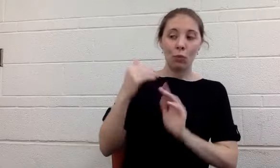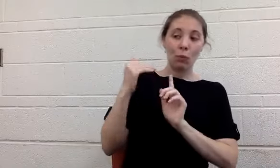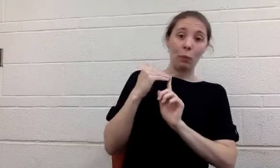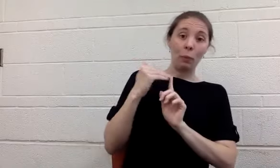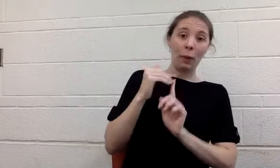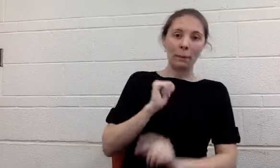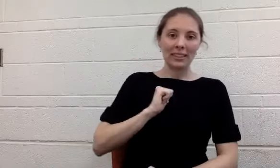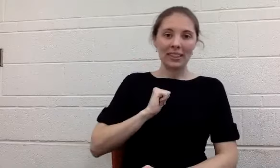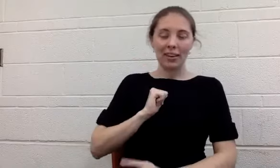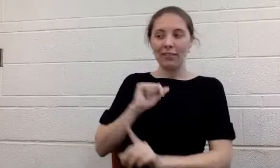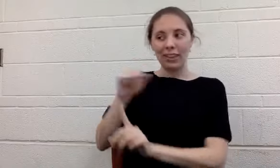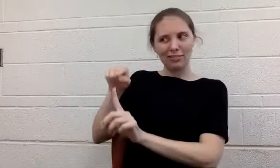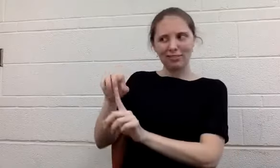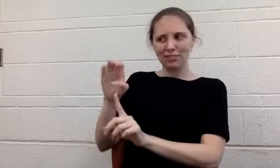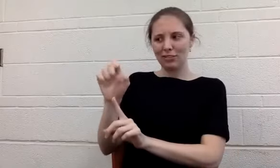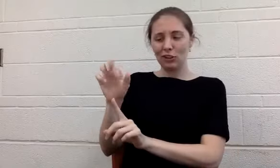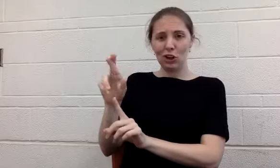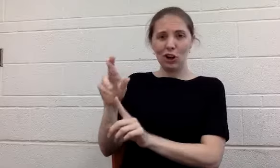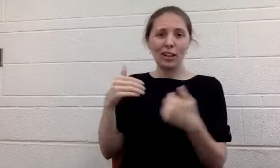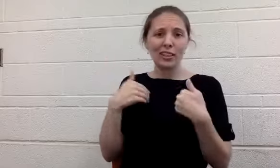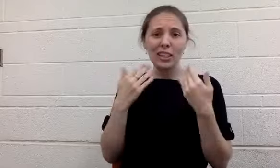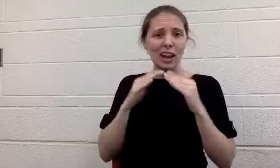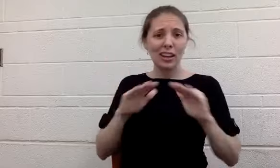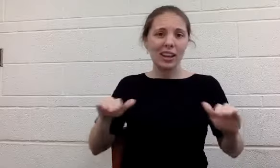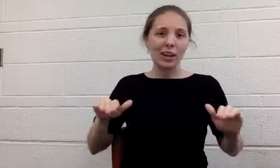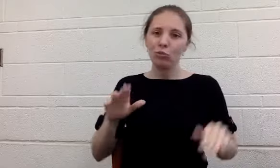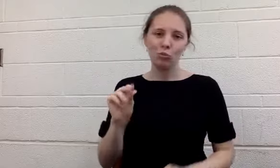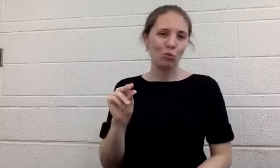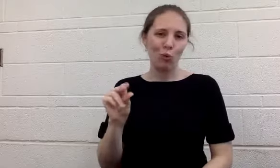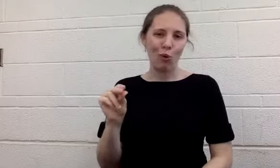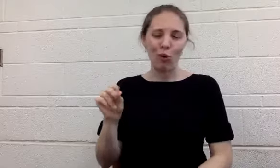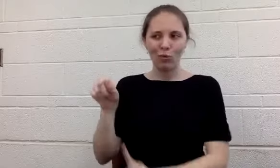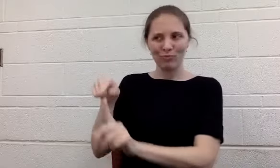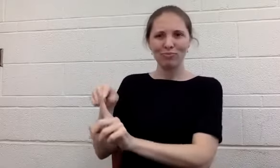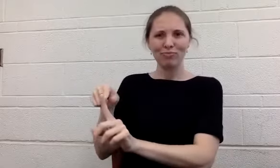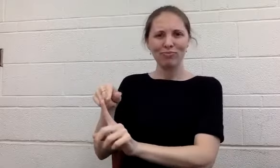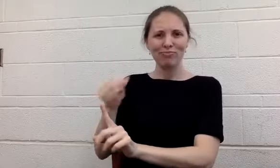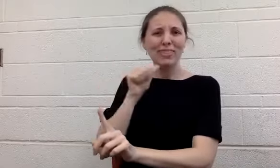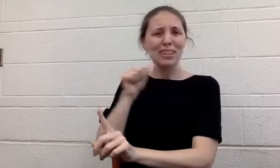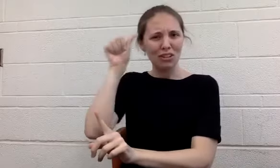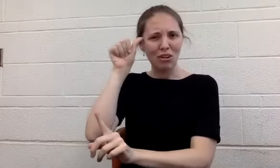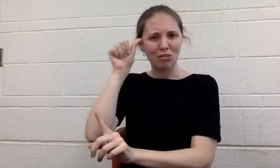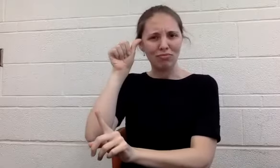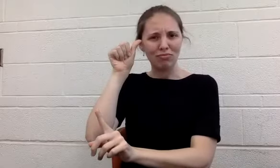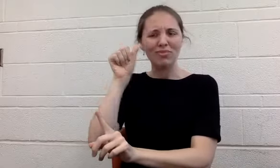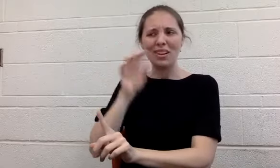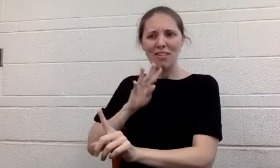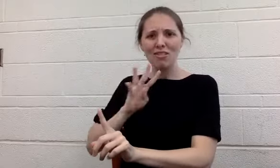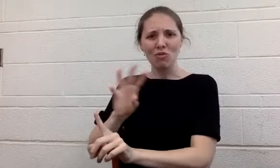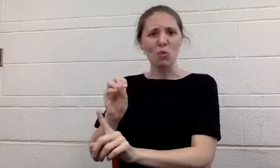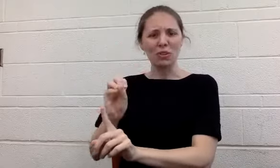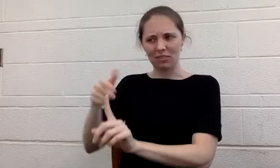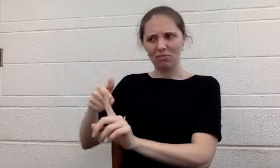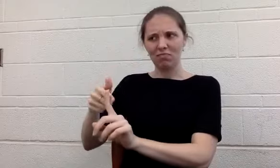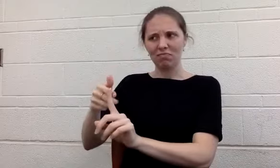son's sobriety. But I also know, that is his gift, God's gift to him. My gift to me is being an Al-Anon.